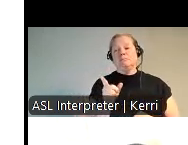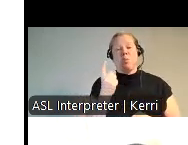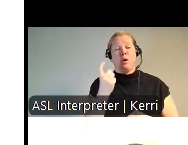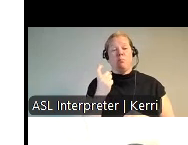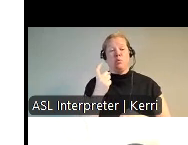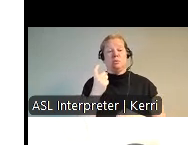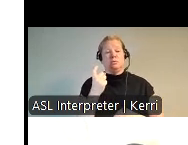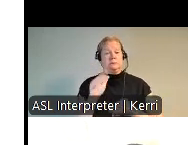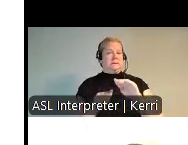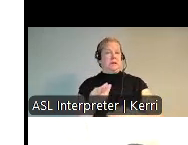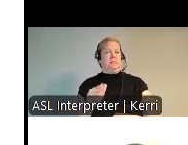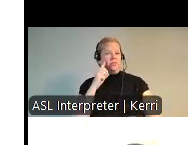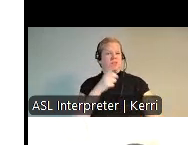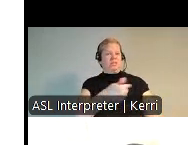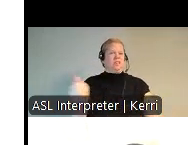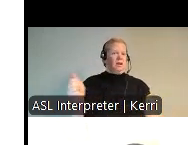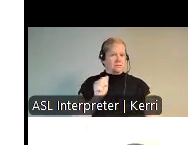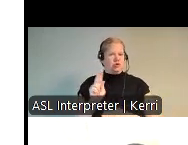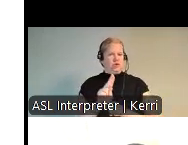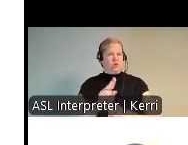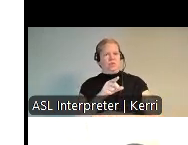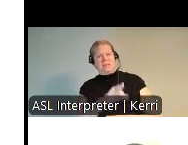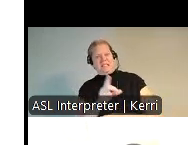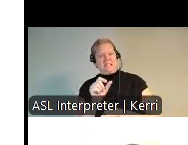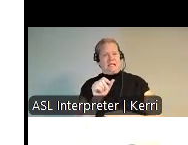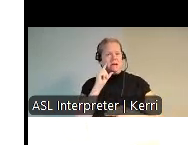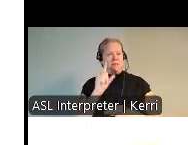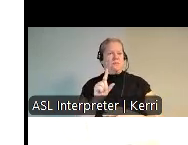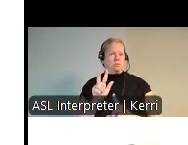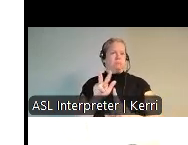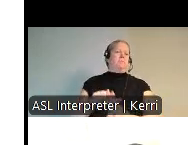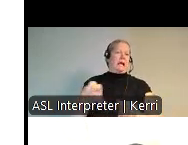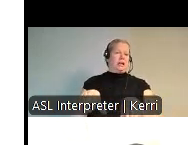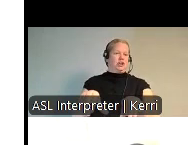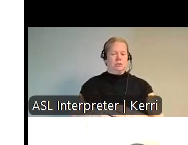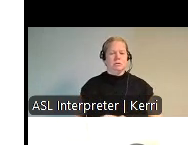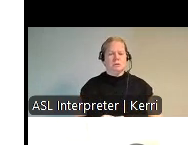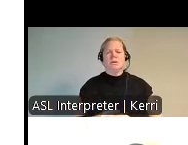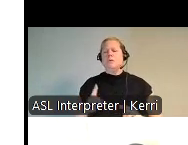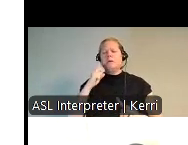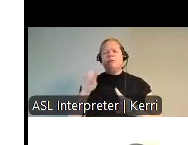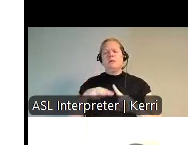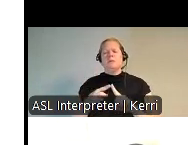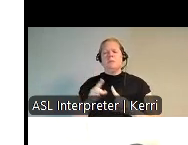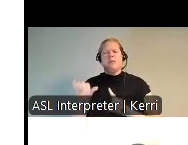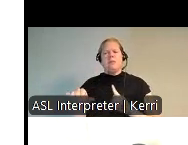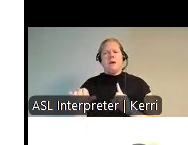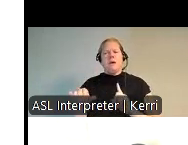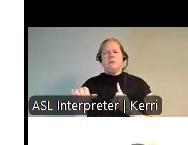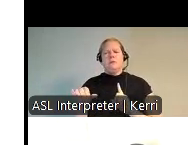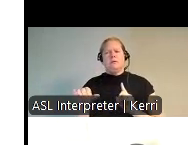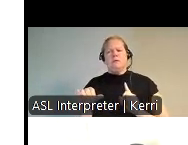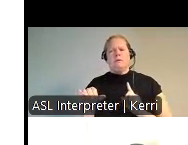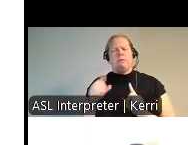you take to use the Community Health Equity Survey data for action? And as you all are thinking about that, thinking